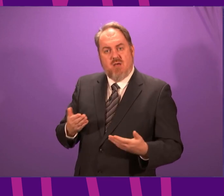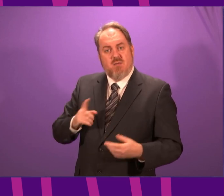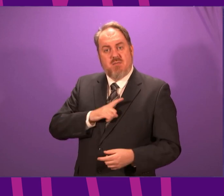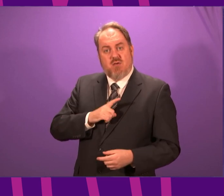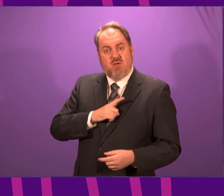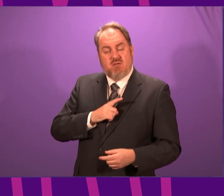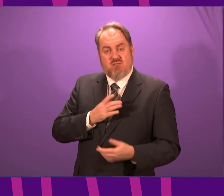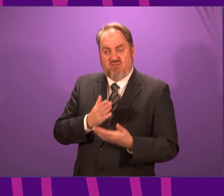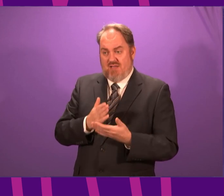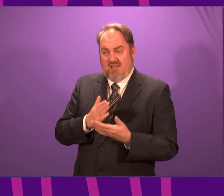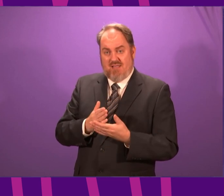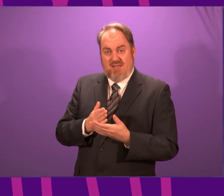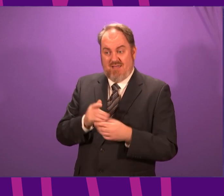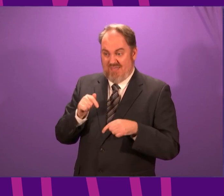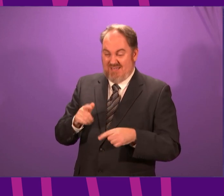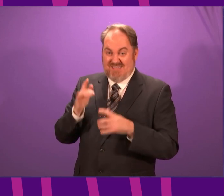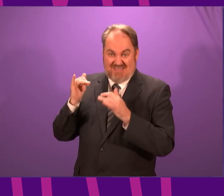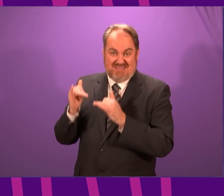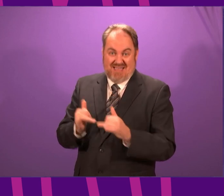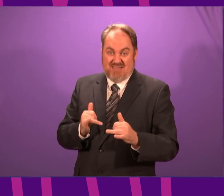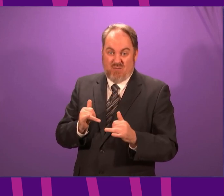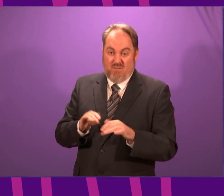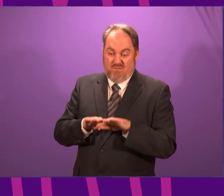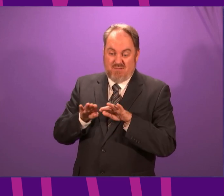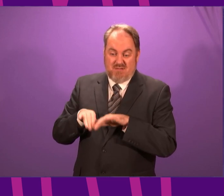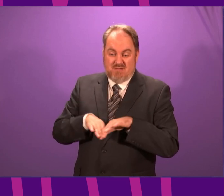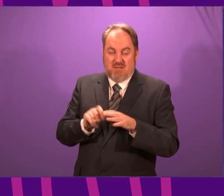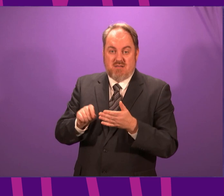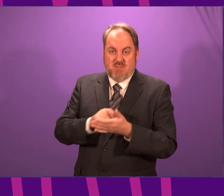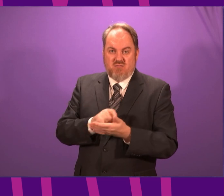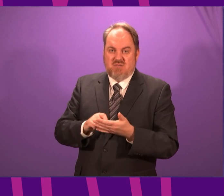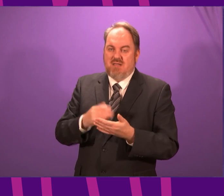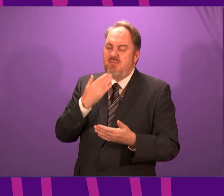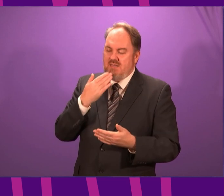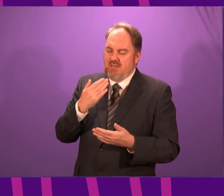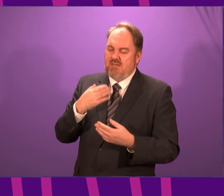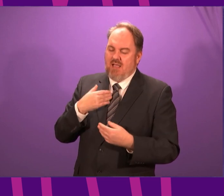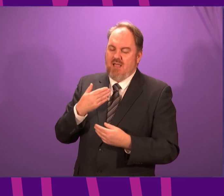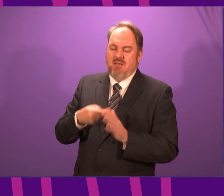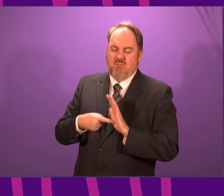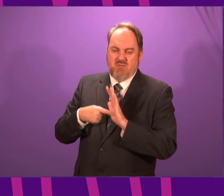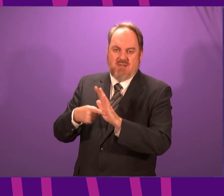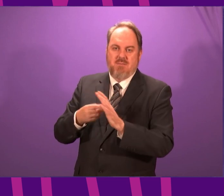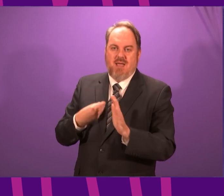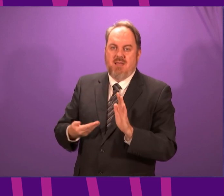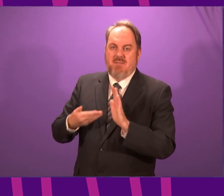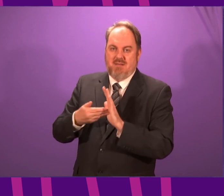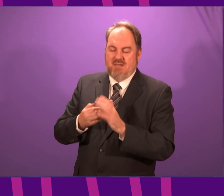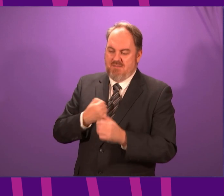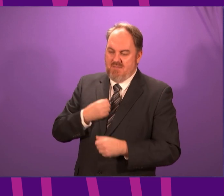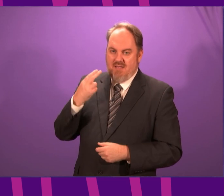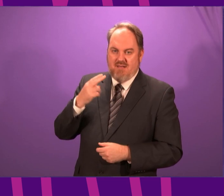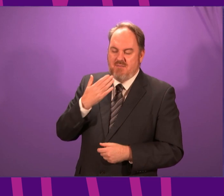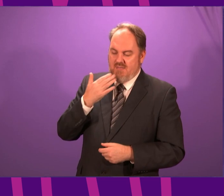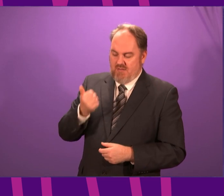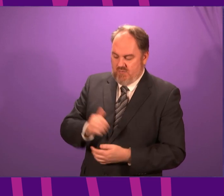end, this is a test of democracy. Can I move the amendment in my name?